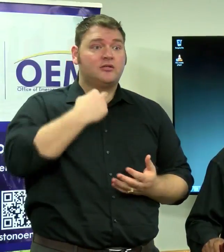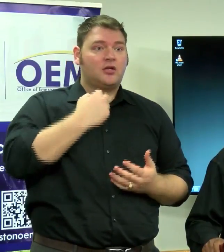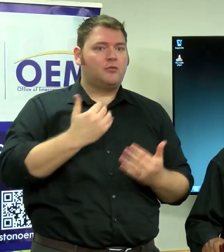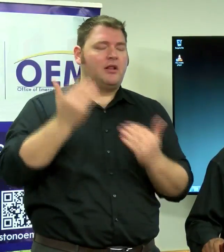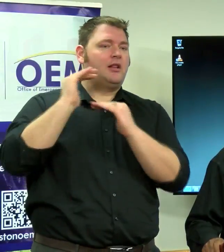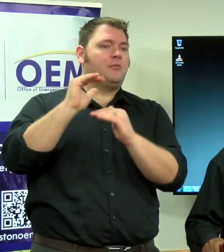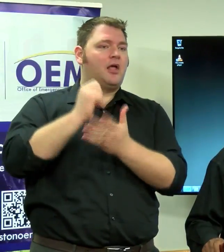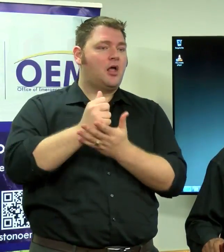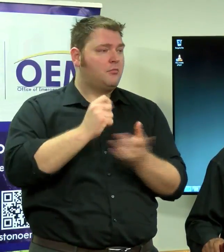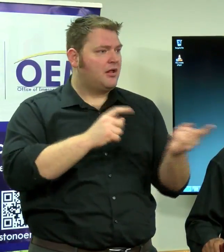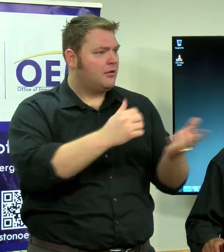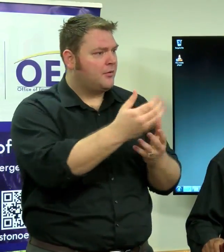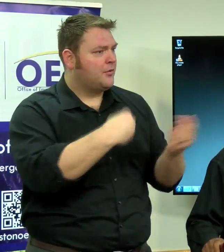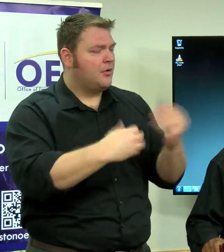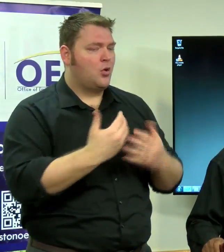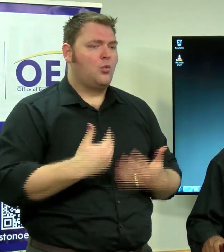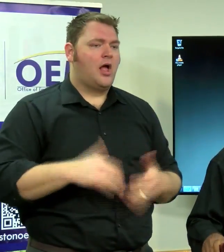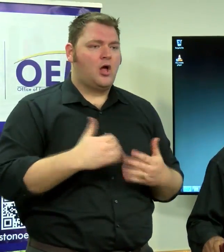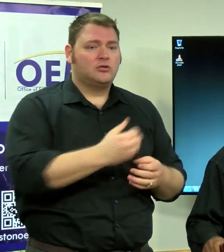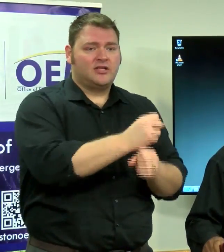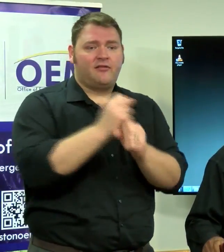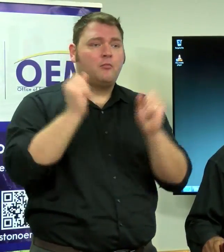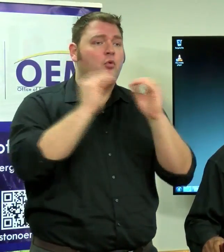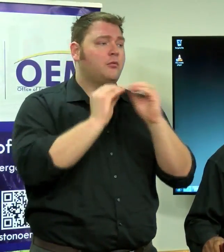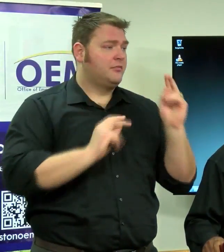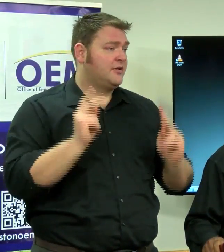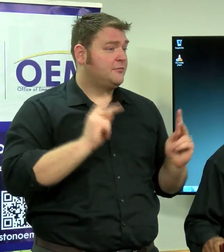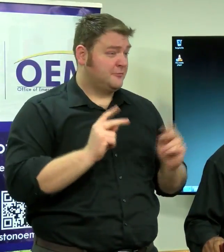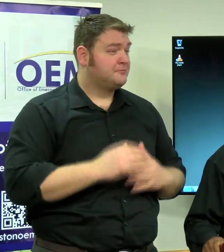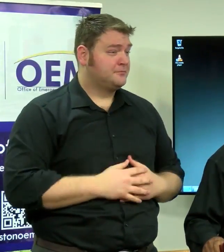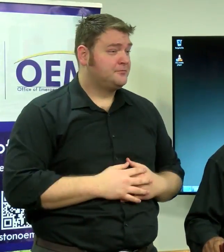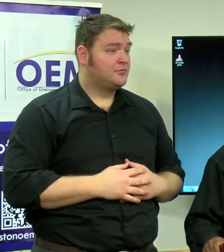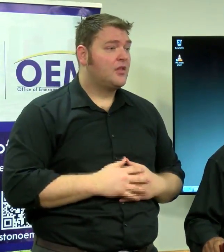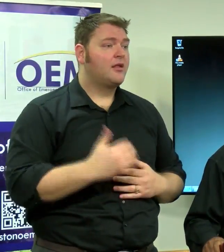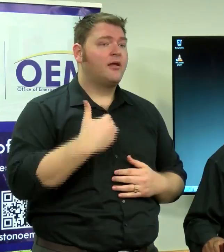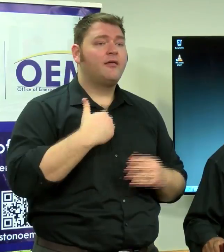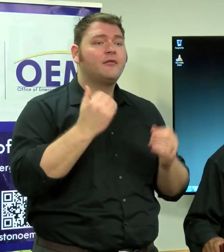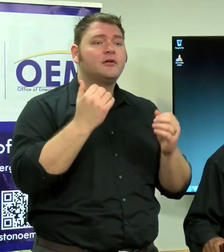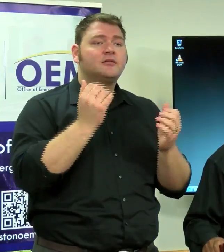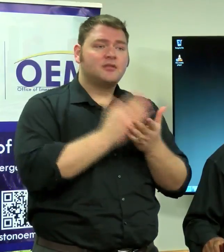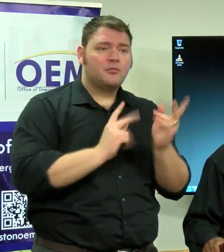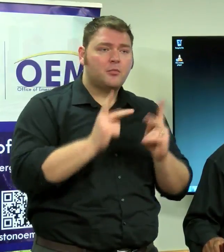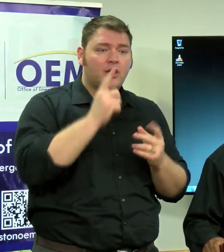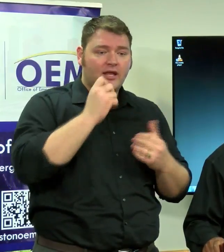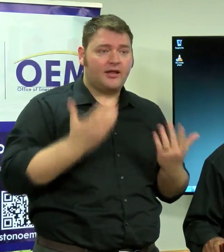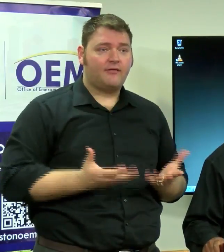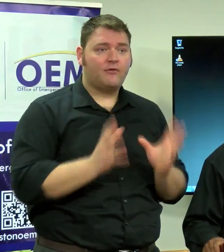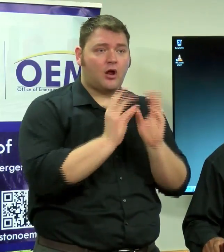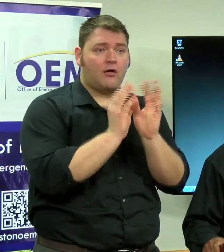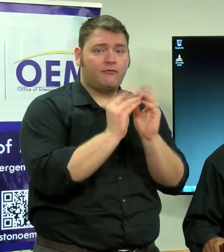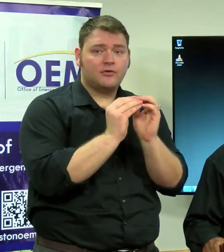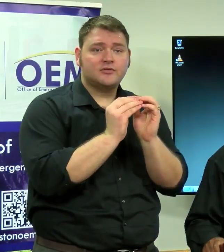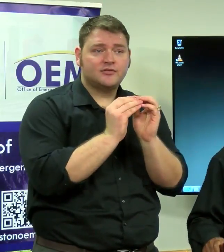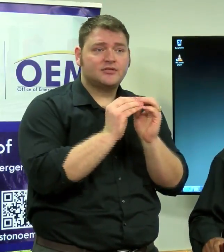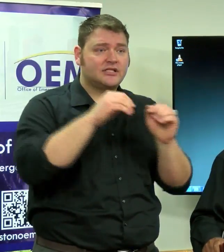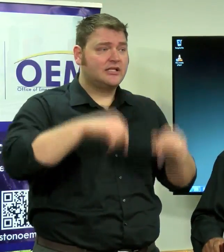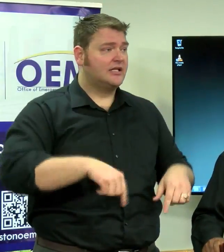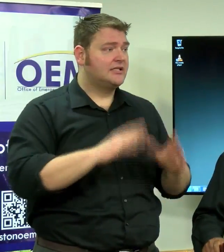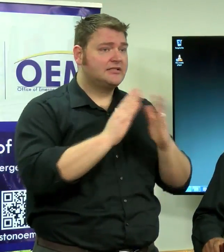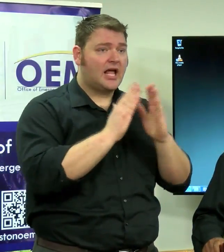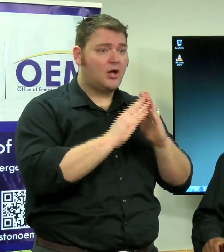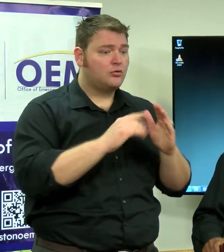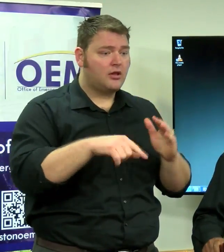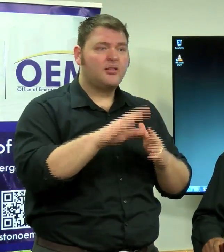others who have been so very generous. People have come in. We had some people who I think were here for a conference that were in town. They couldn't